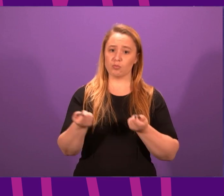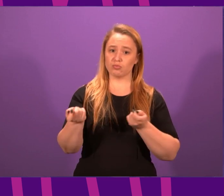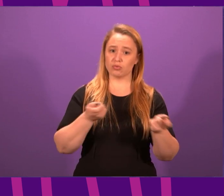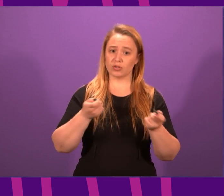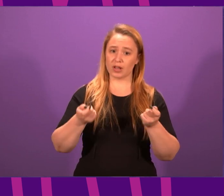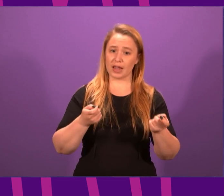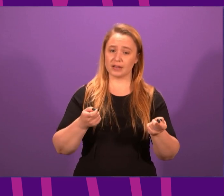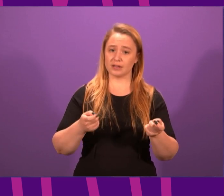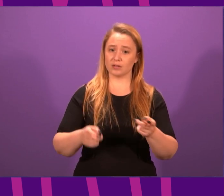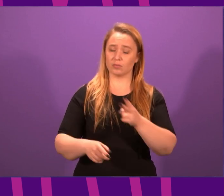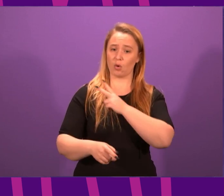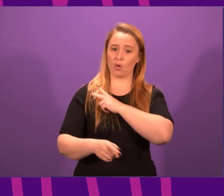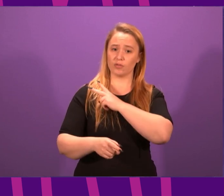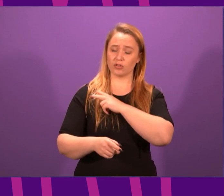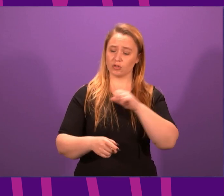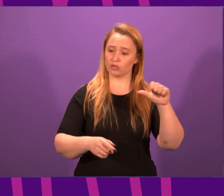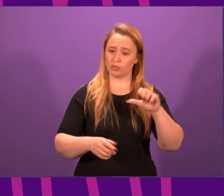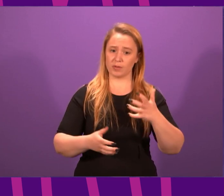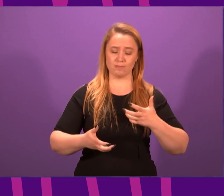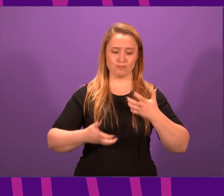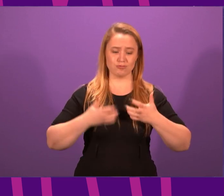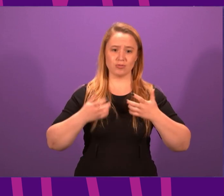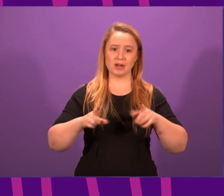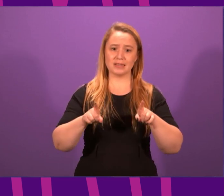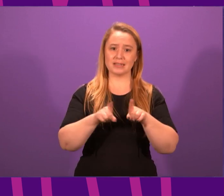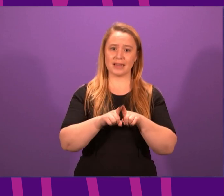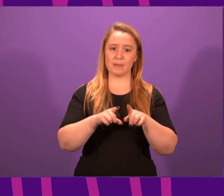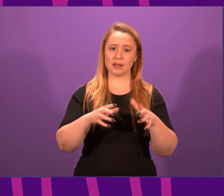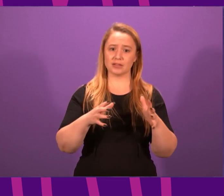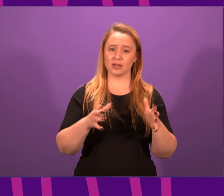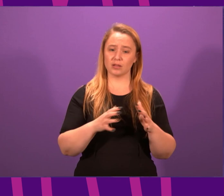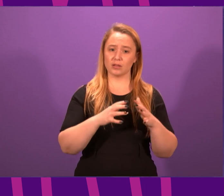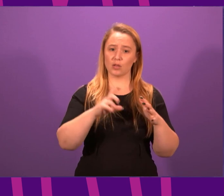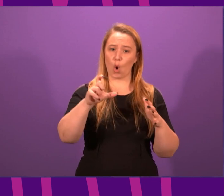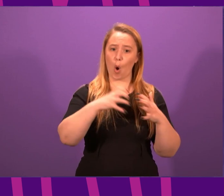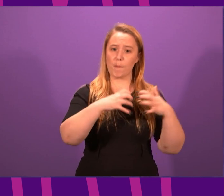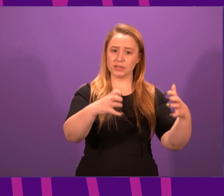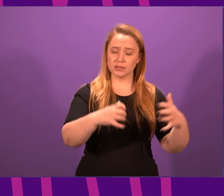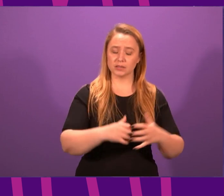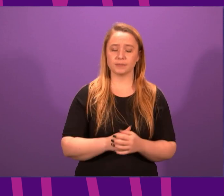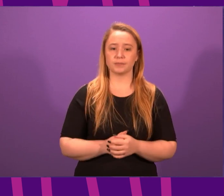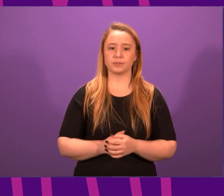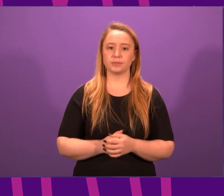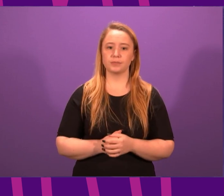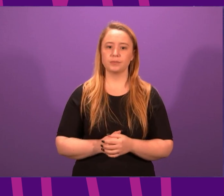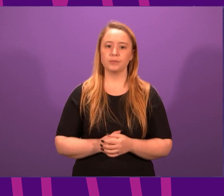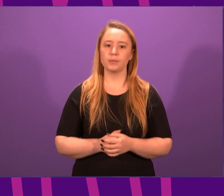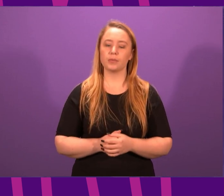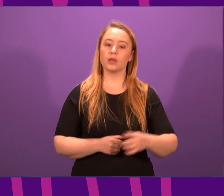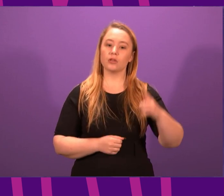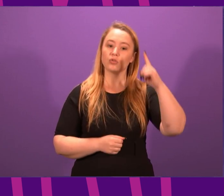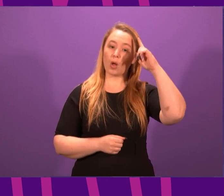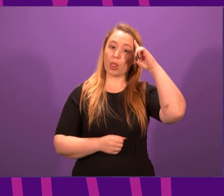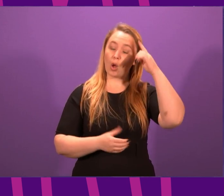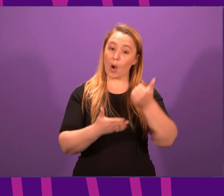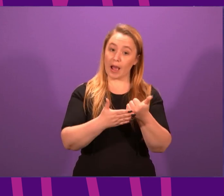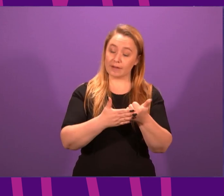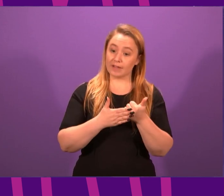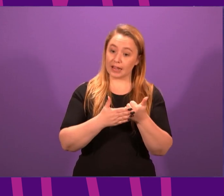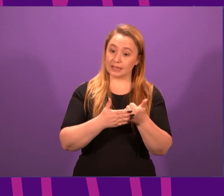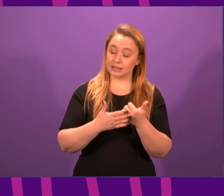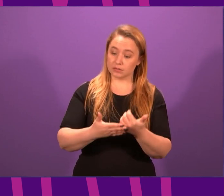angry as the Speaker of the Commons clearly is. Now, at the start of all this, I thought the advice we were all getting